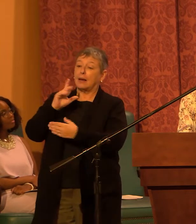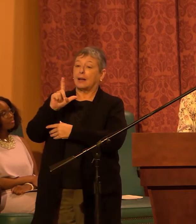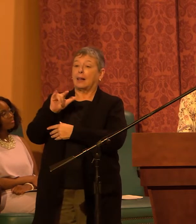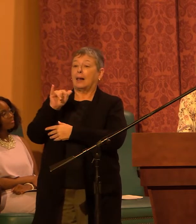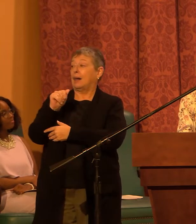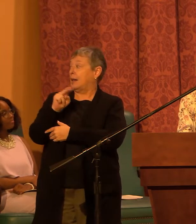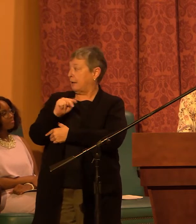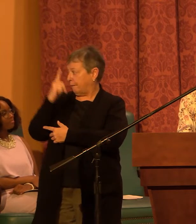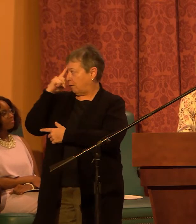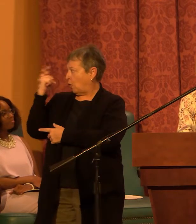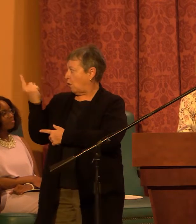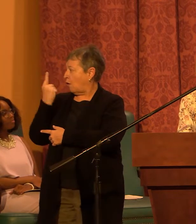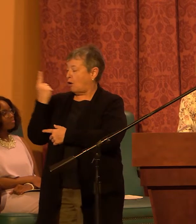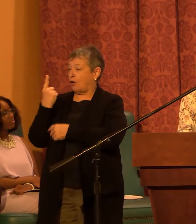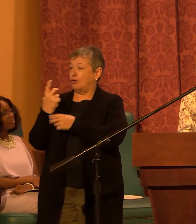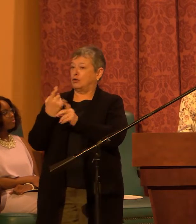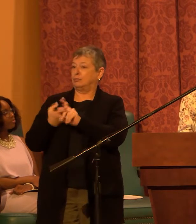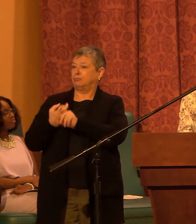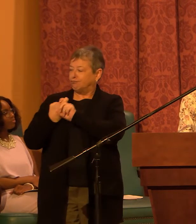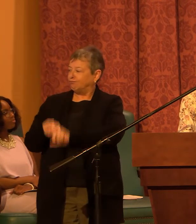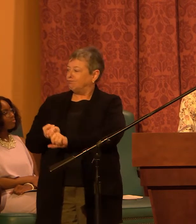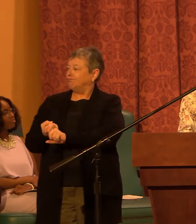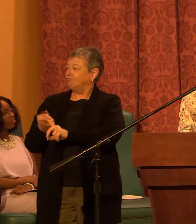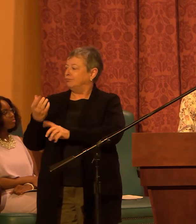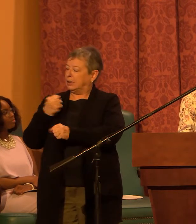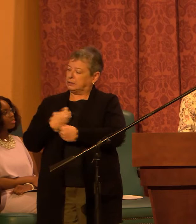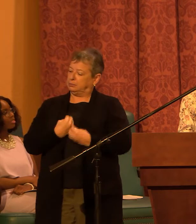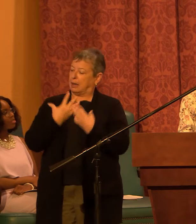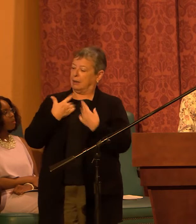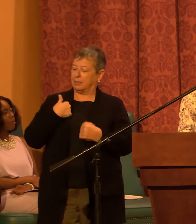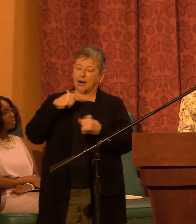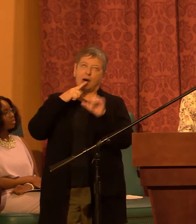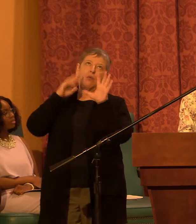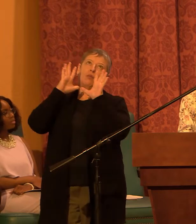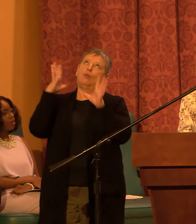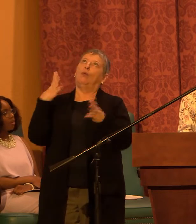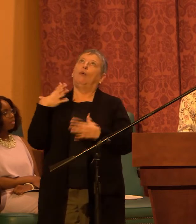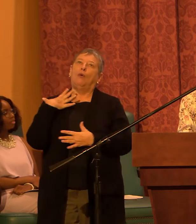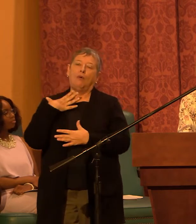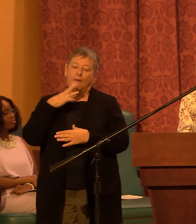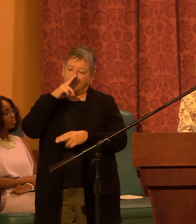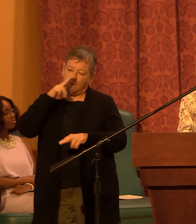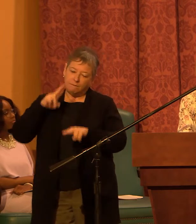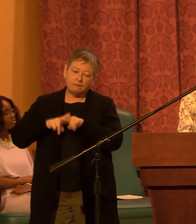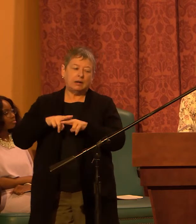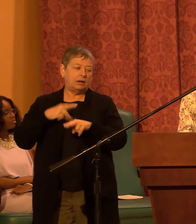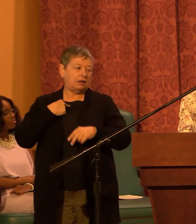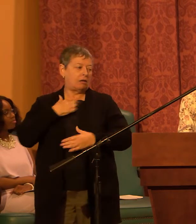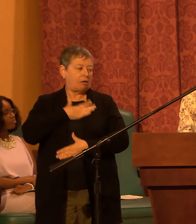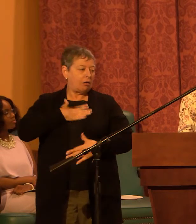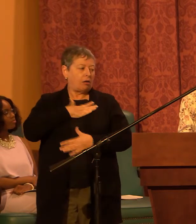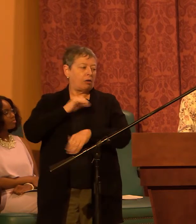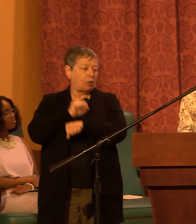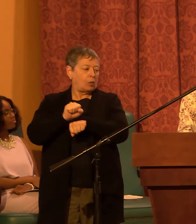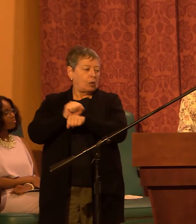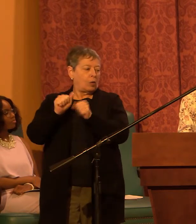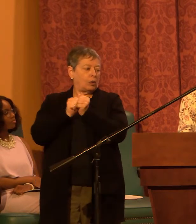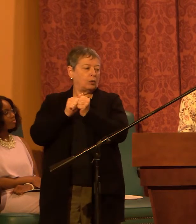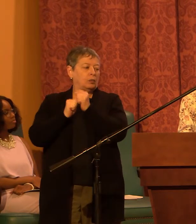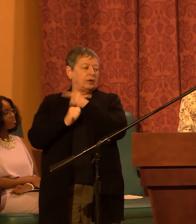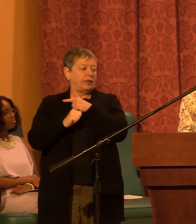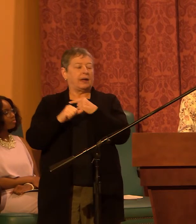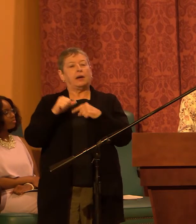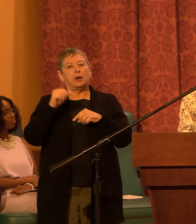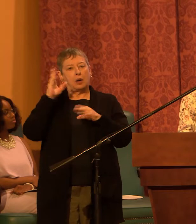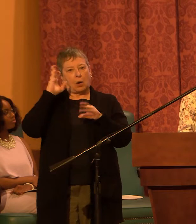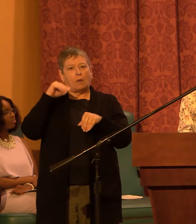Lillian for always being a friend and inspiring me. It was a blast working wildlife with them and helping it come